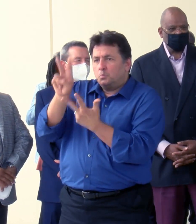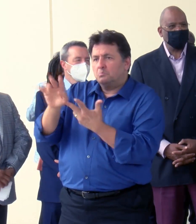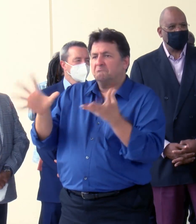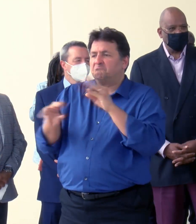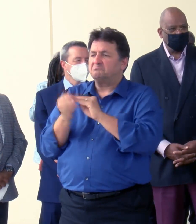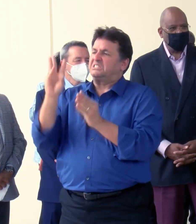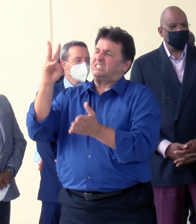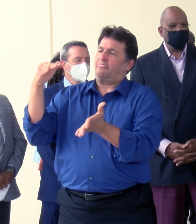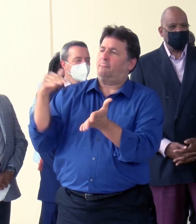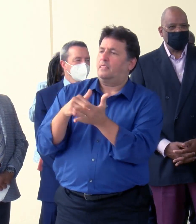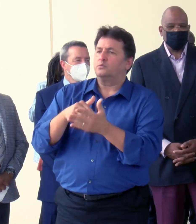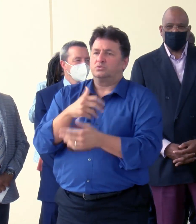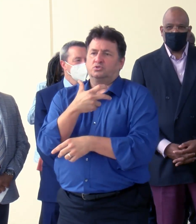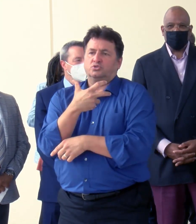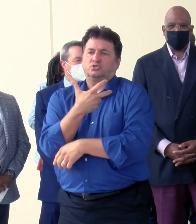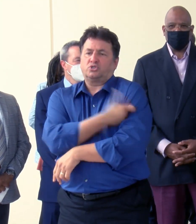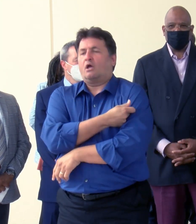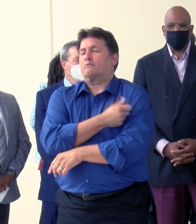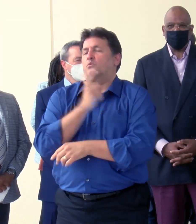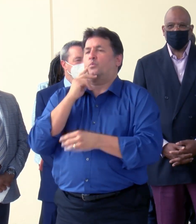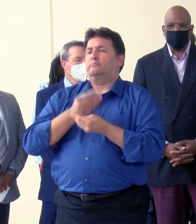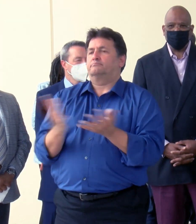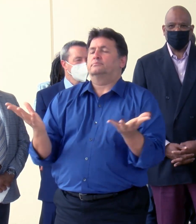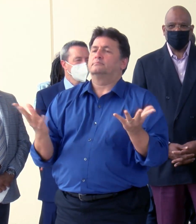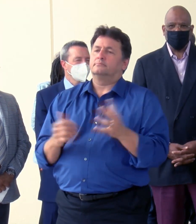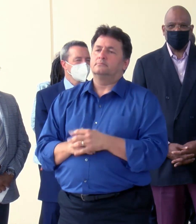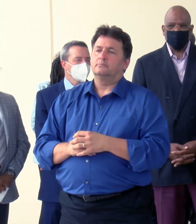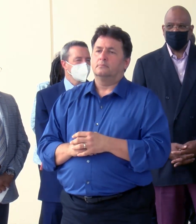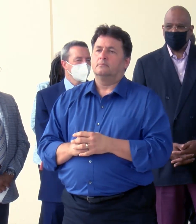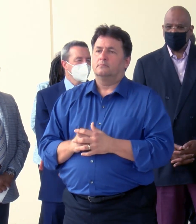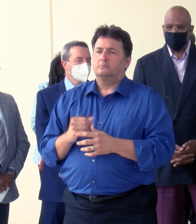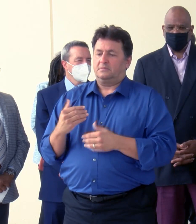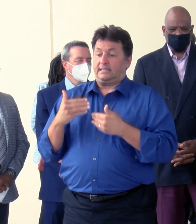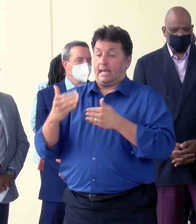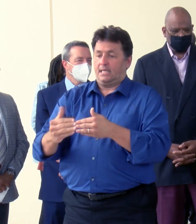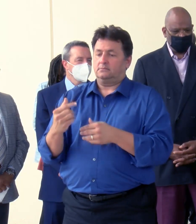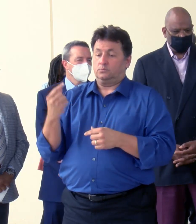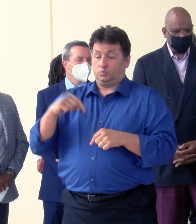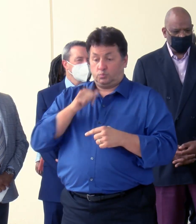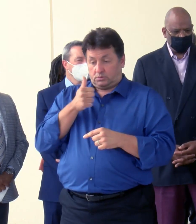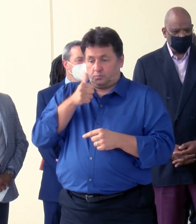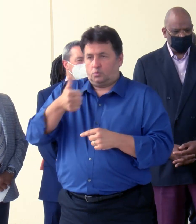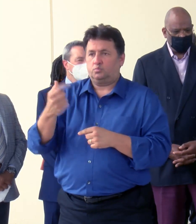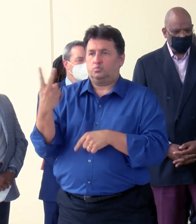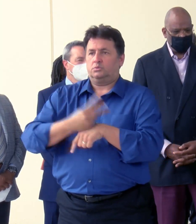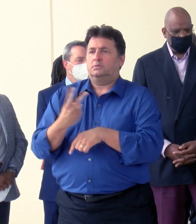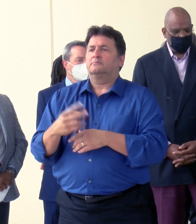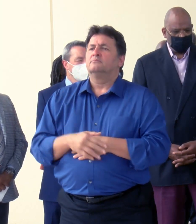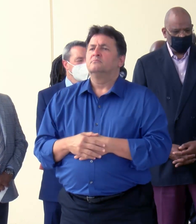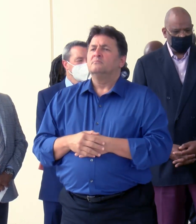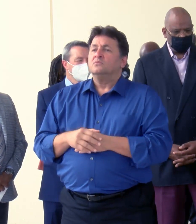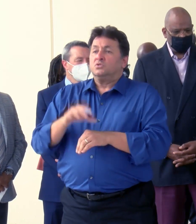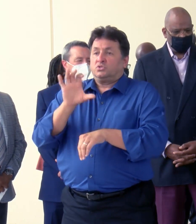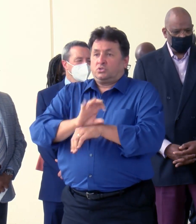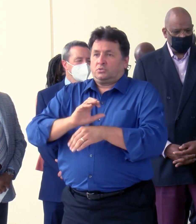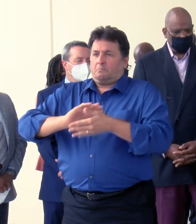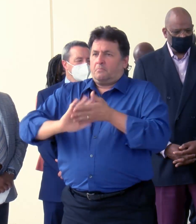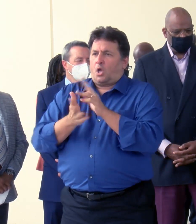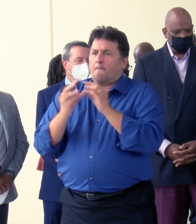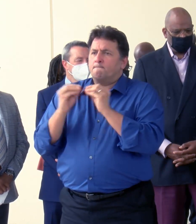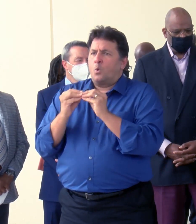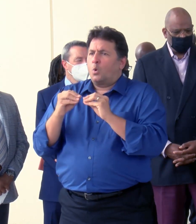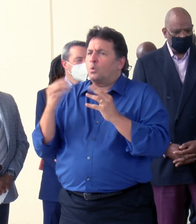in the arm over the next 2 days. Most faith-based institutions have moved to a virtual platform since the beginning of the